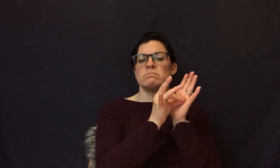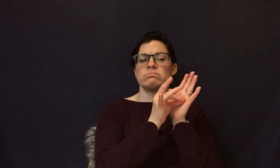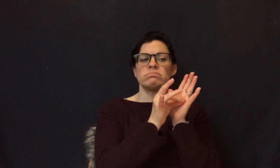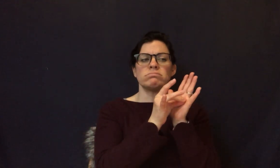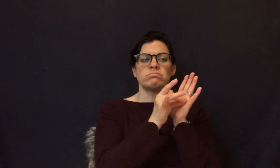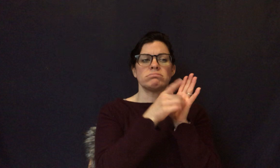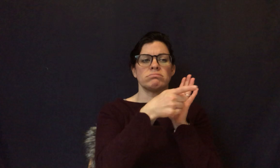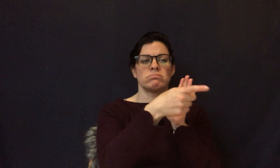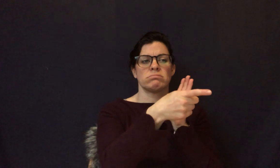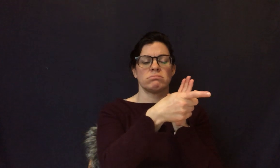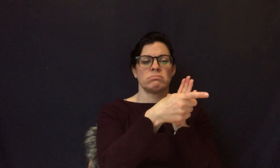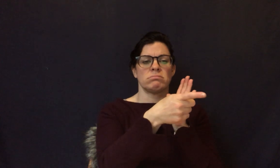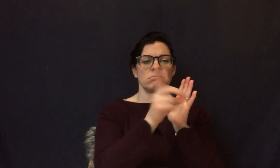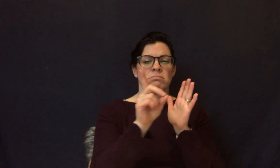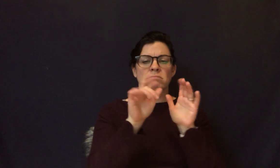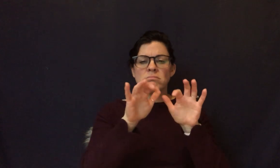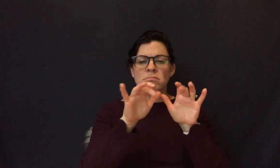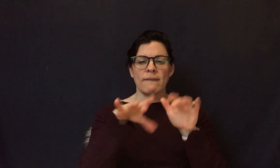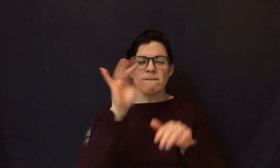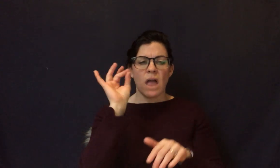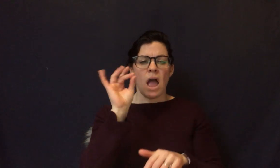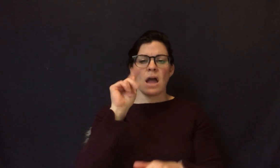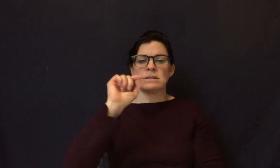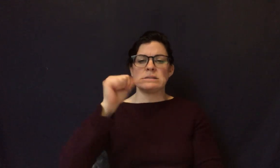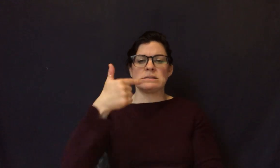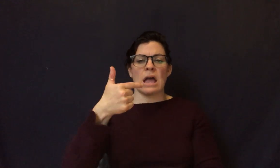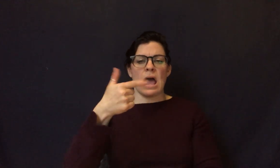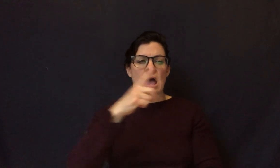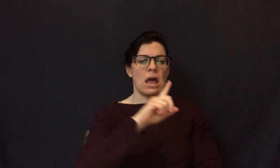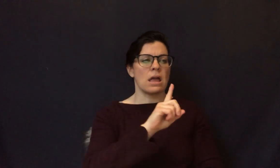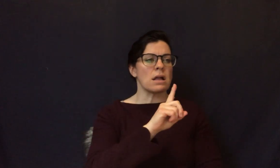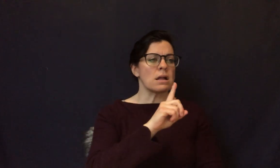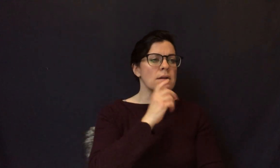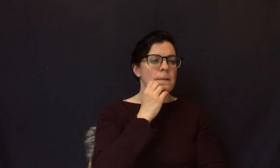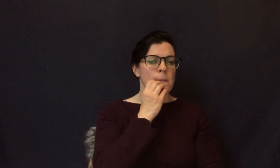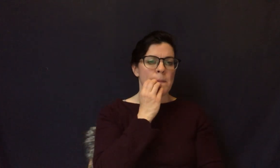Oh heavens. Okay, let me go.